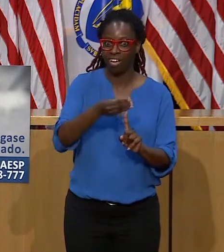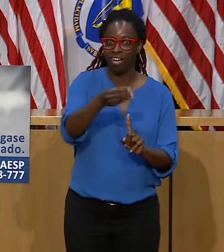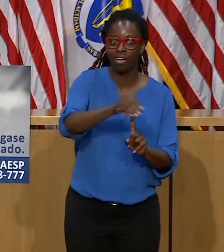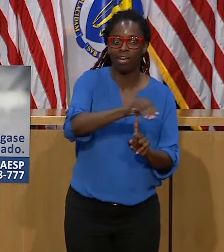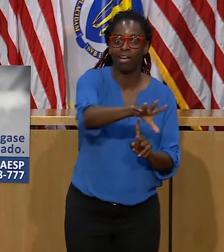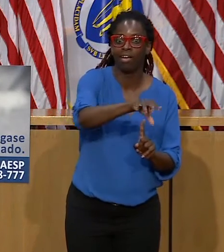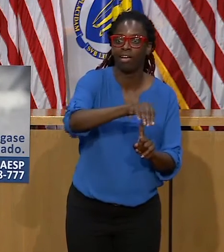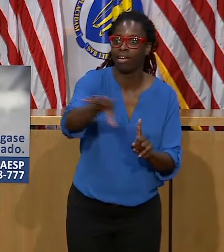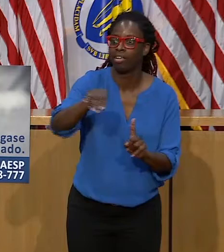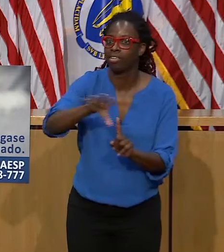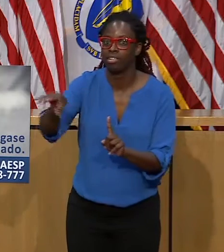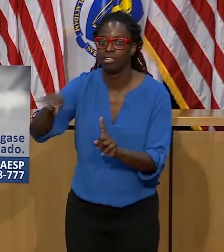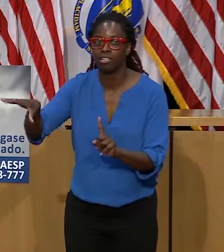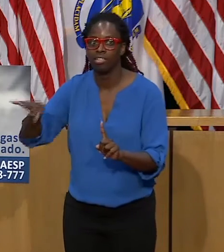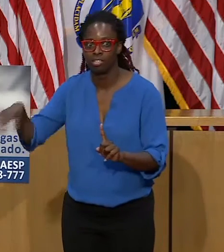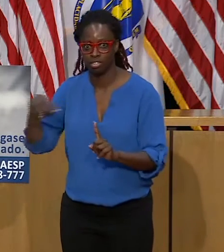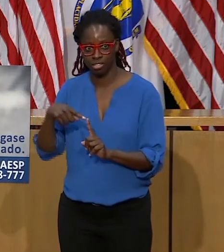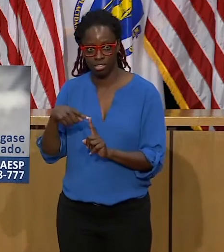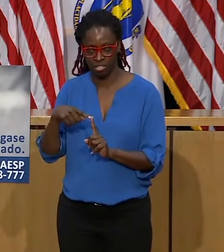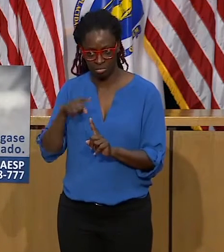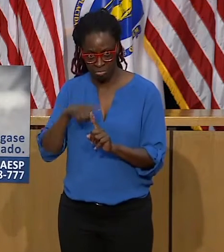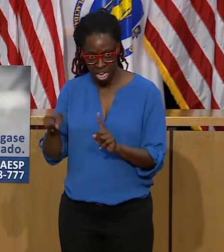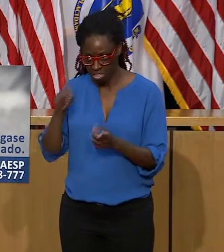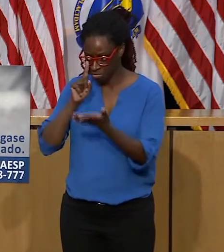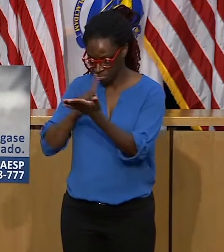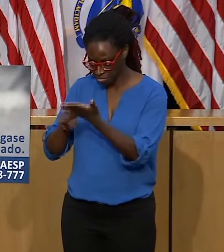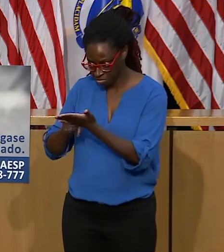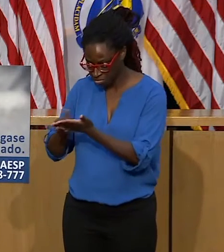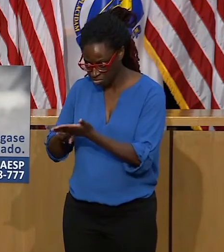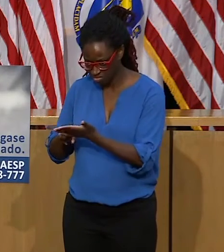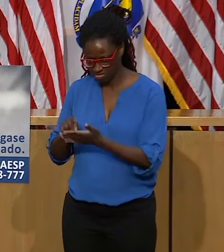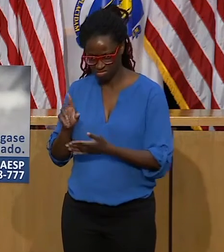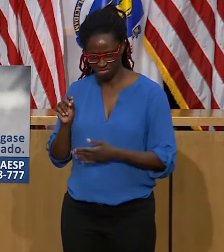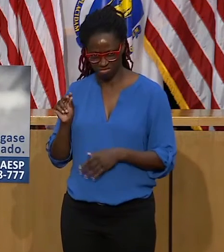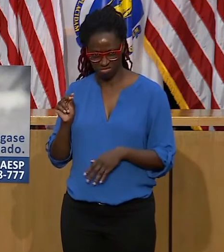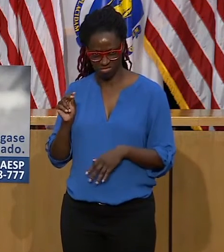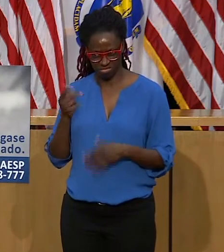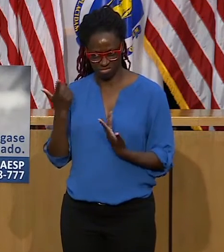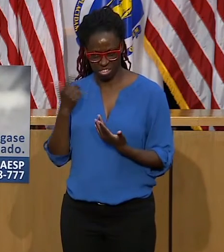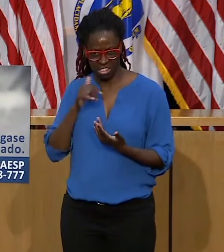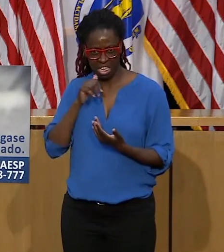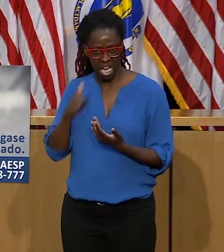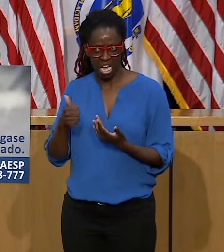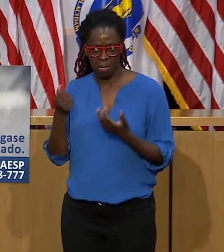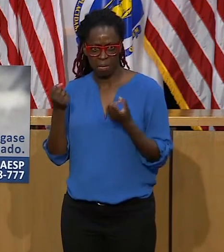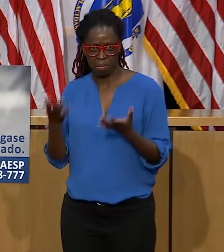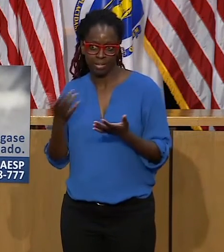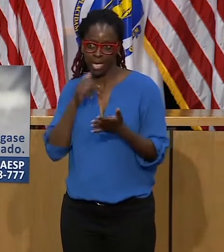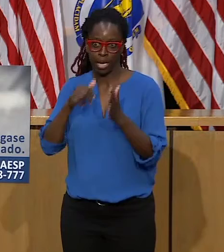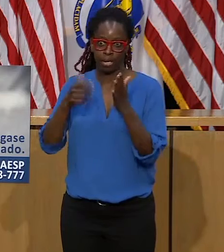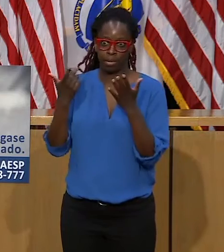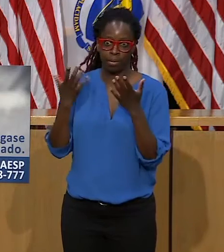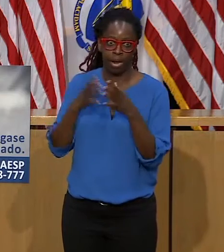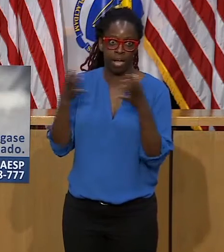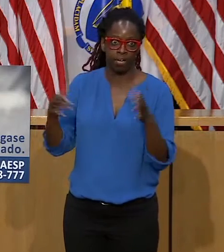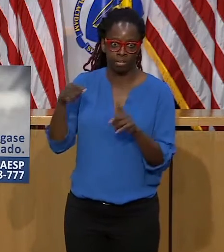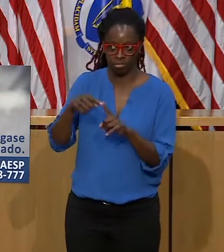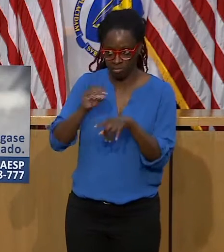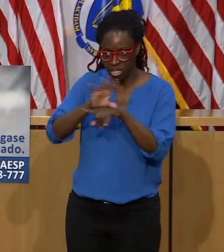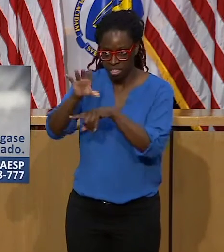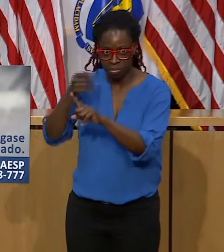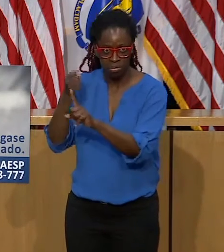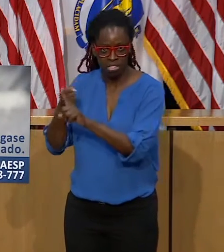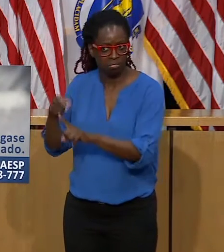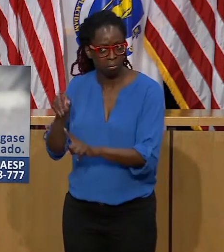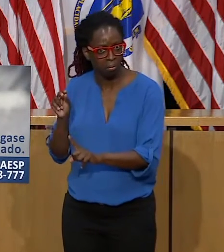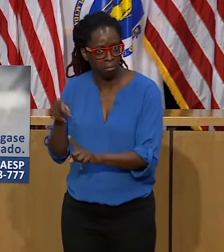closures have on the educational, emotional, and social well-being of children. We recognize that if there